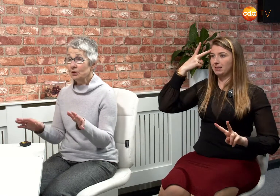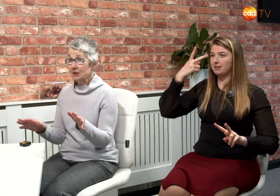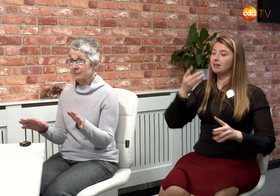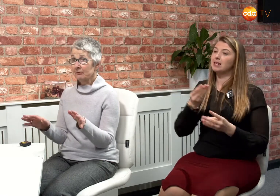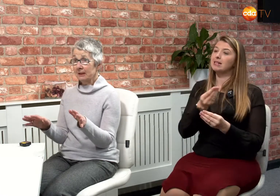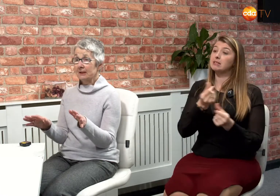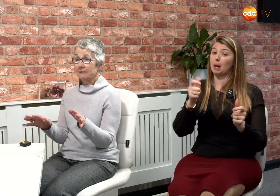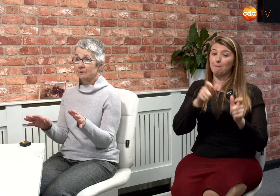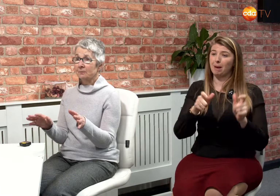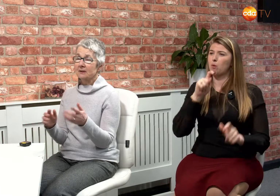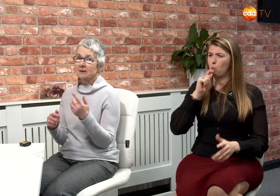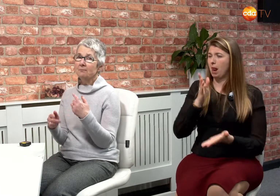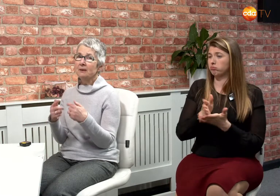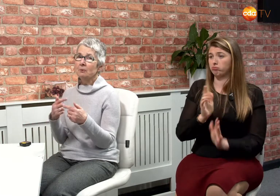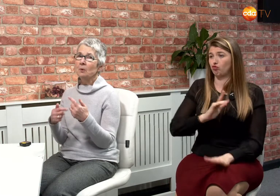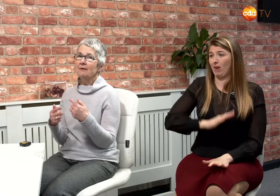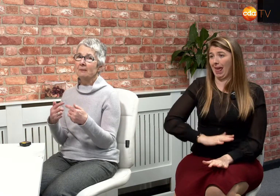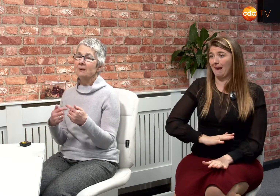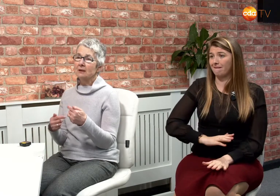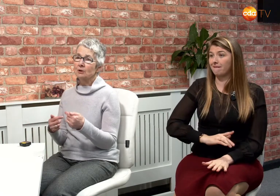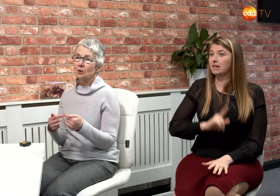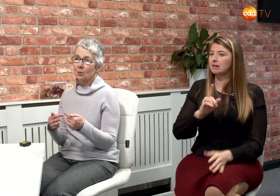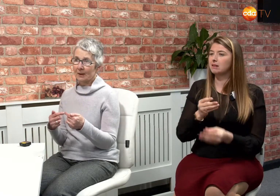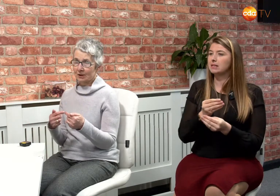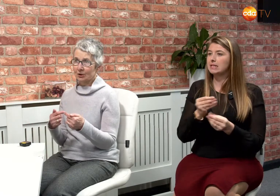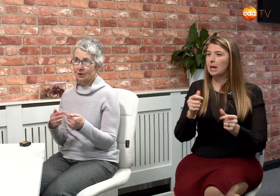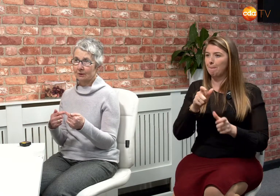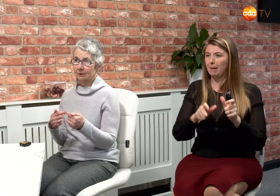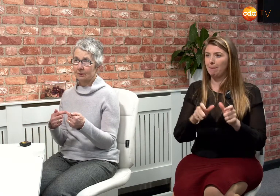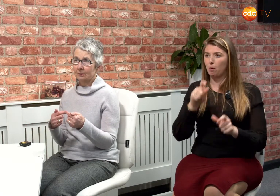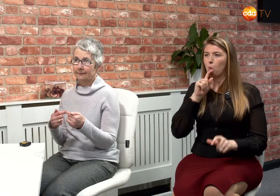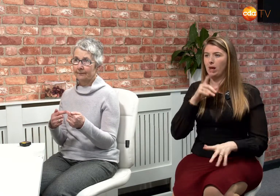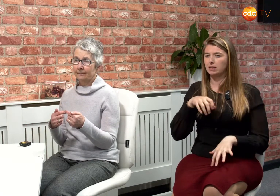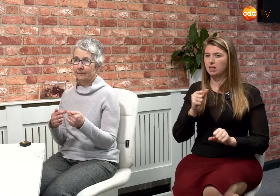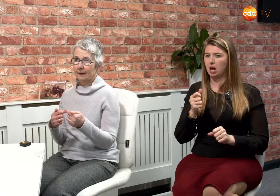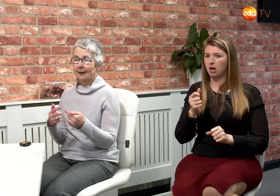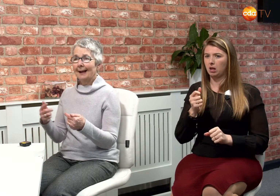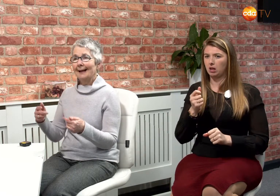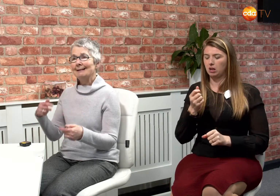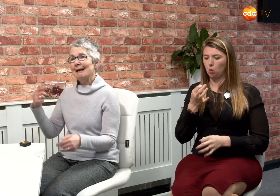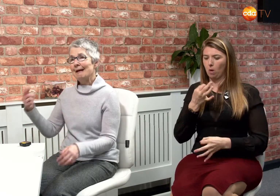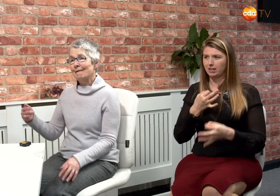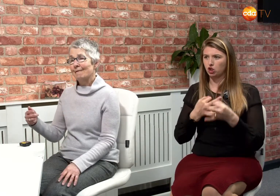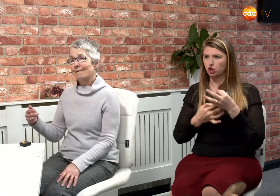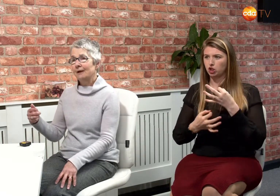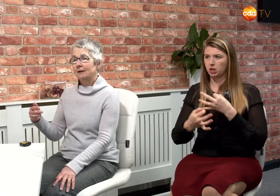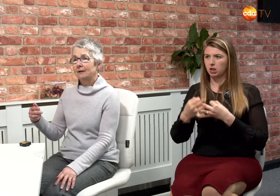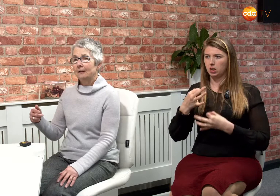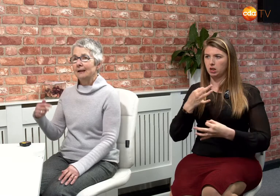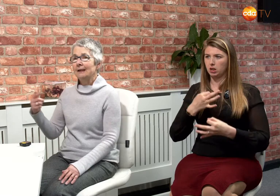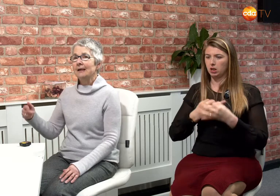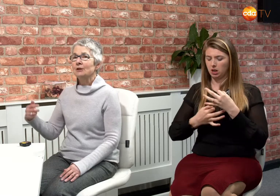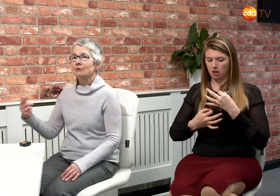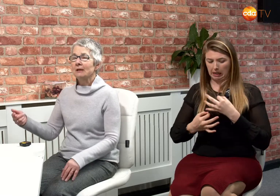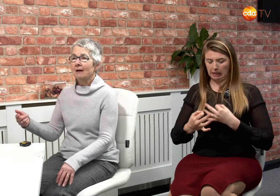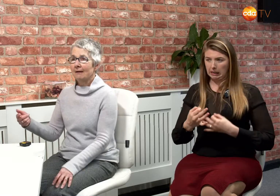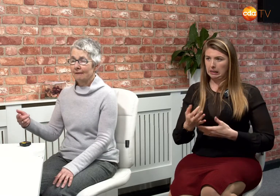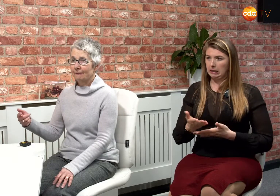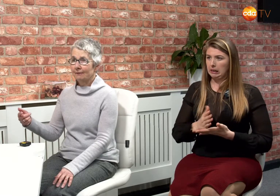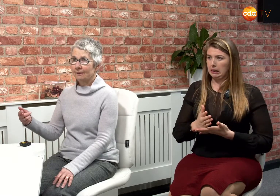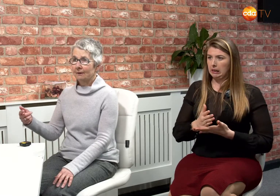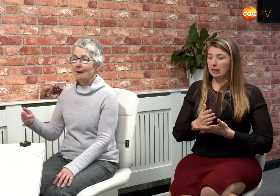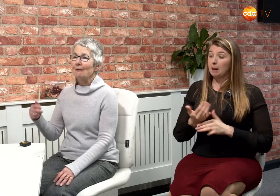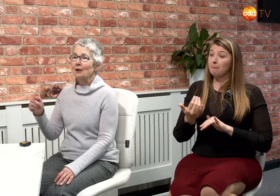Some people will just be relieved, but some people will then begin to question. And if later